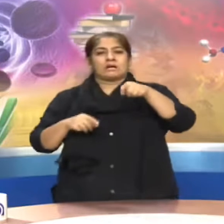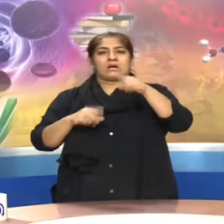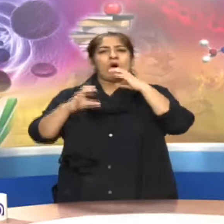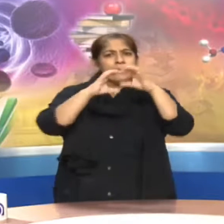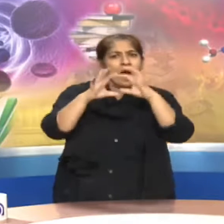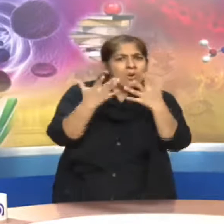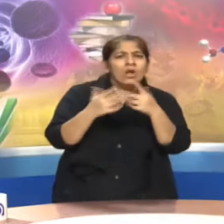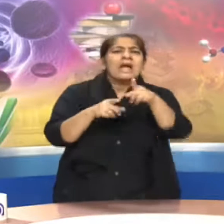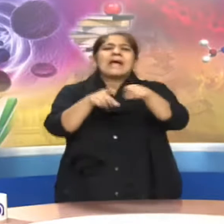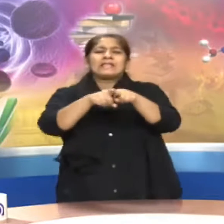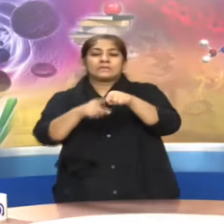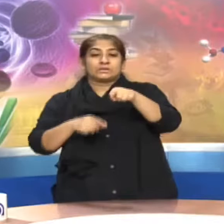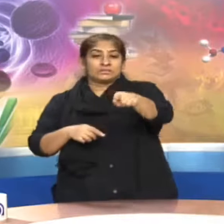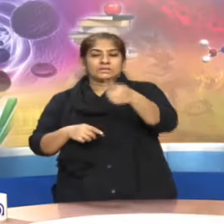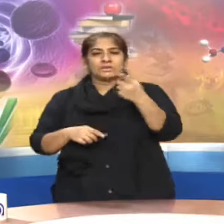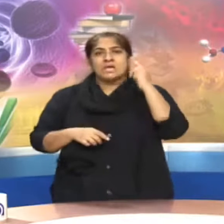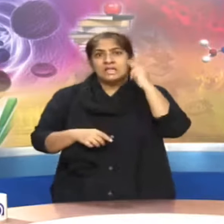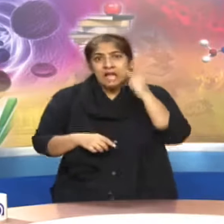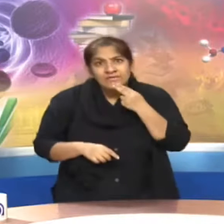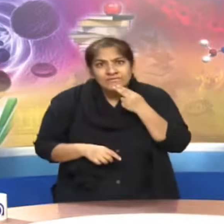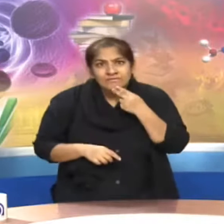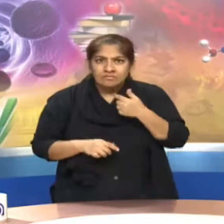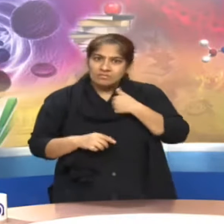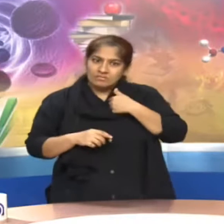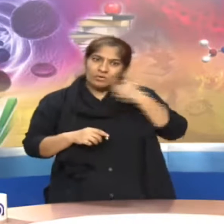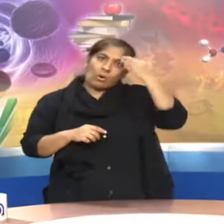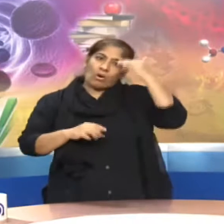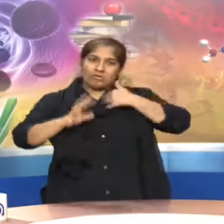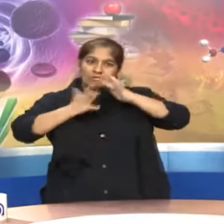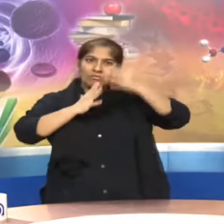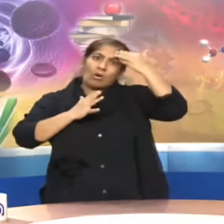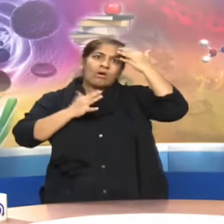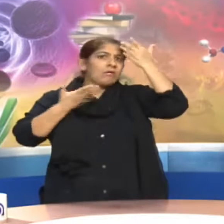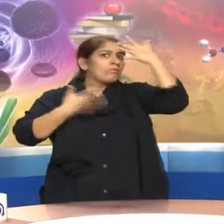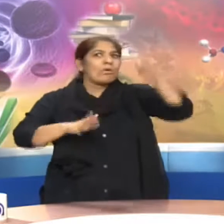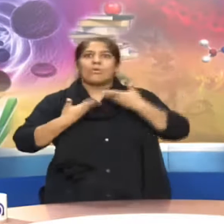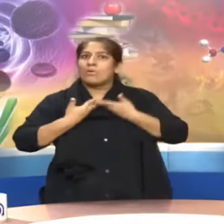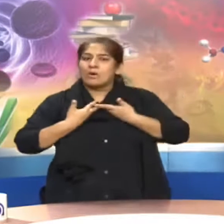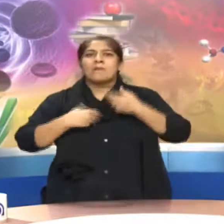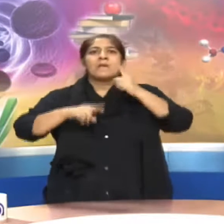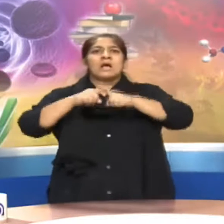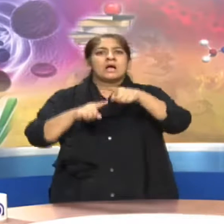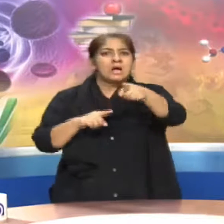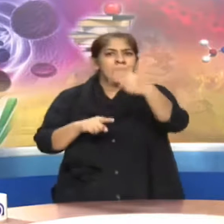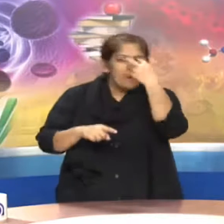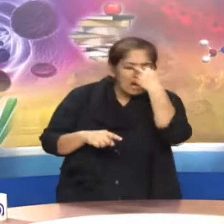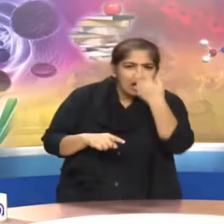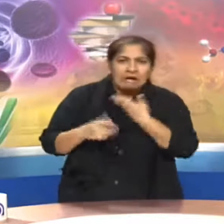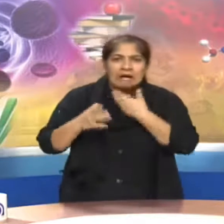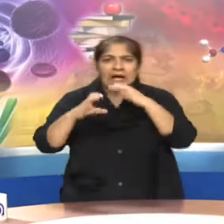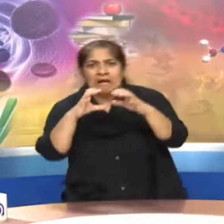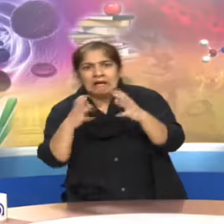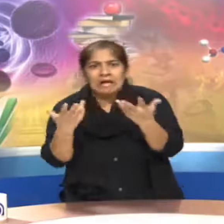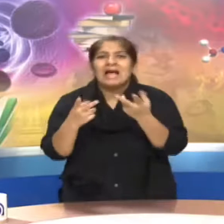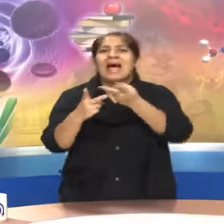Just take an example of communication. A person who is deaf, I don't know sign language, and a person who is